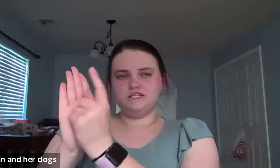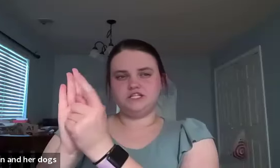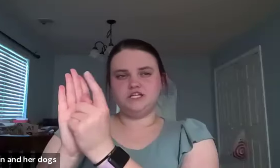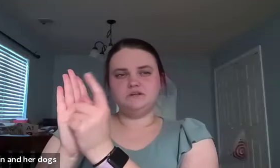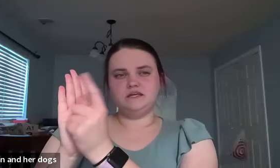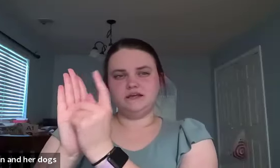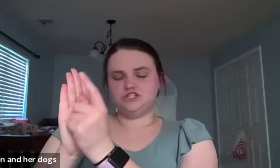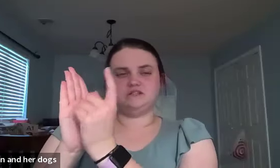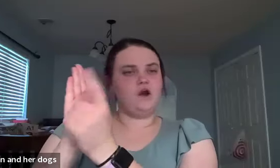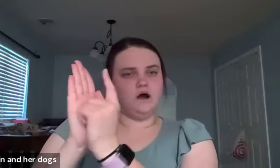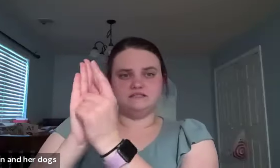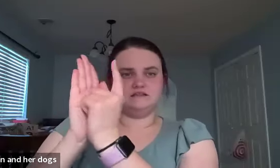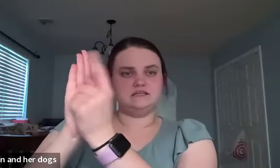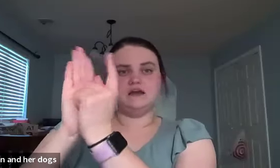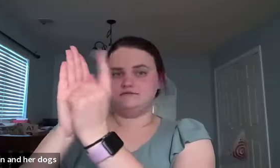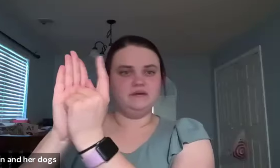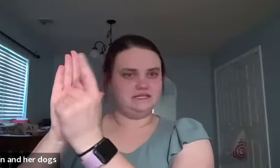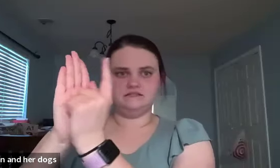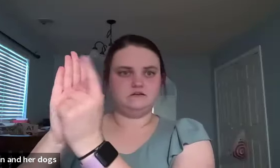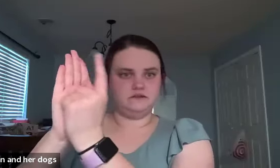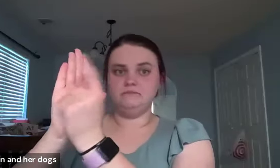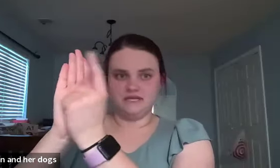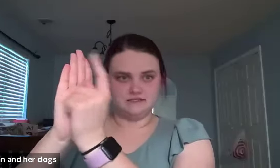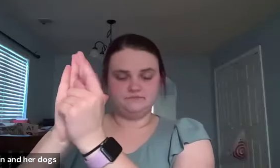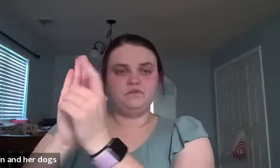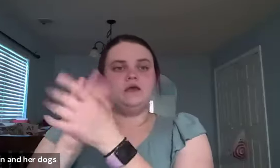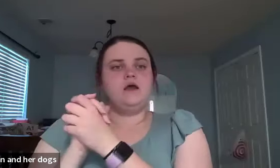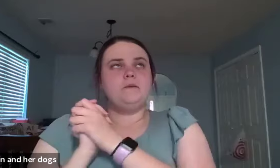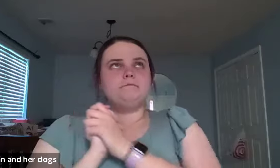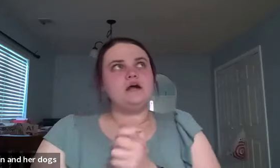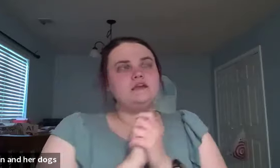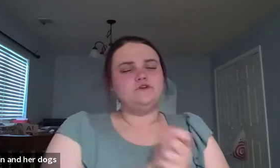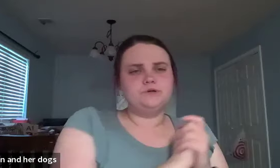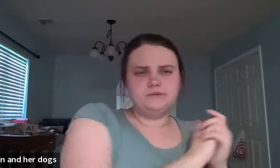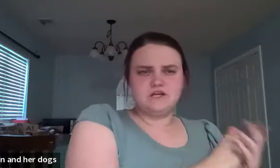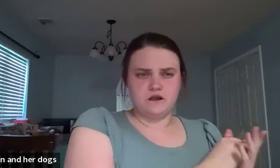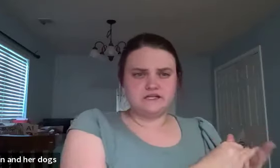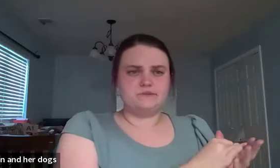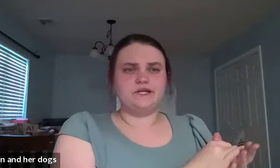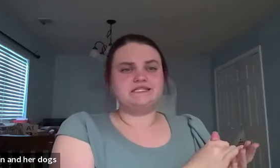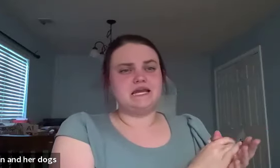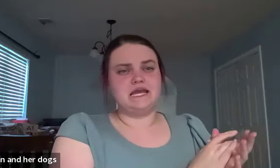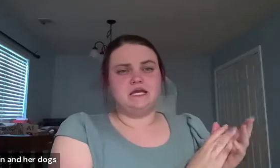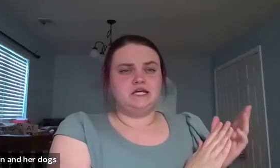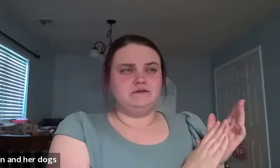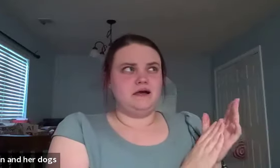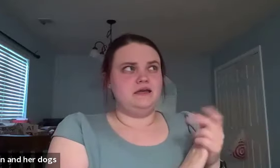is genuinely like just the sign for minutes itself, like minutes. But if you were to be talking to someone and saying,